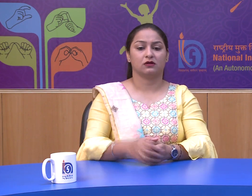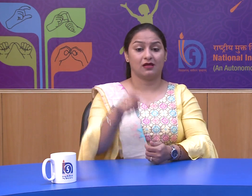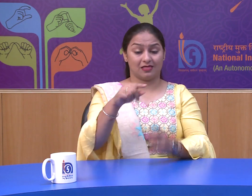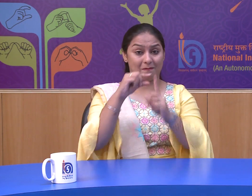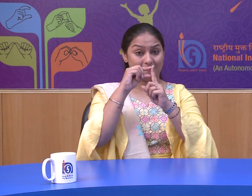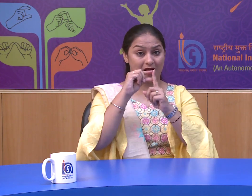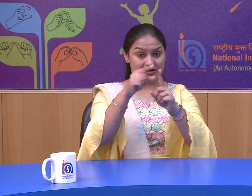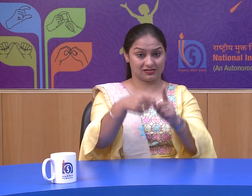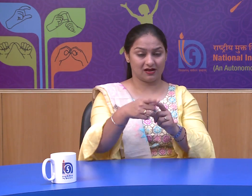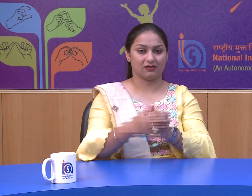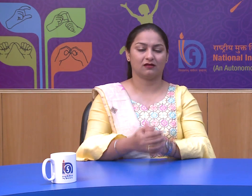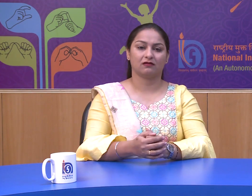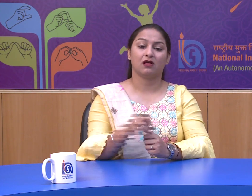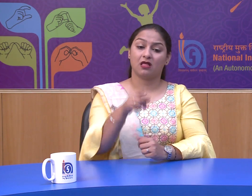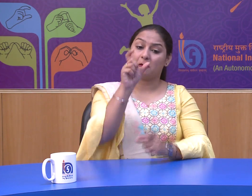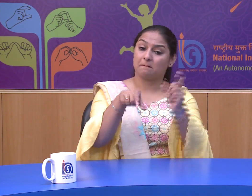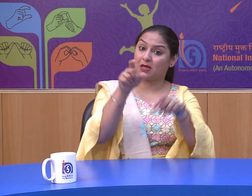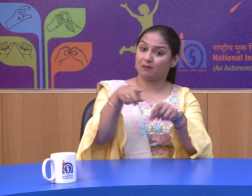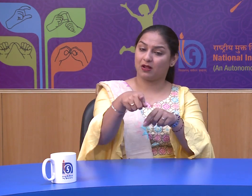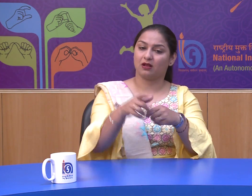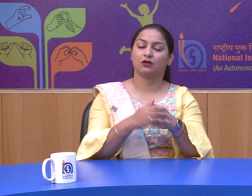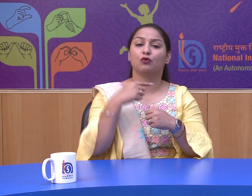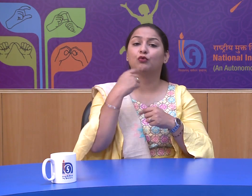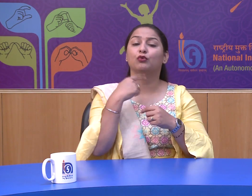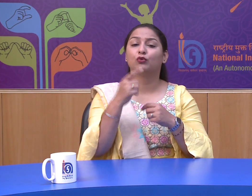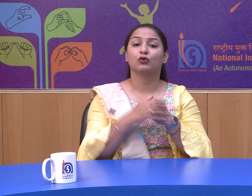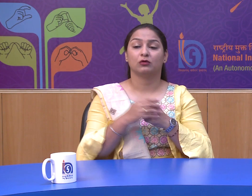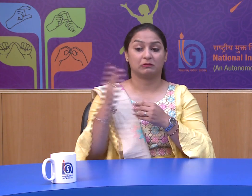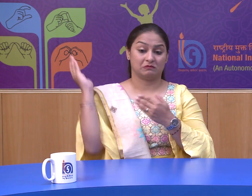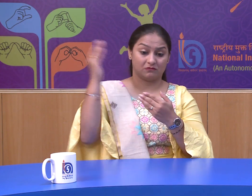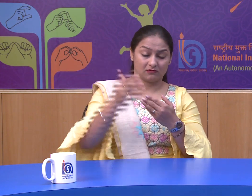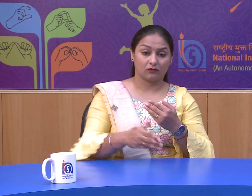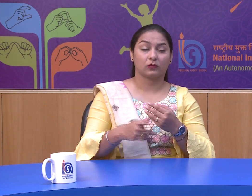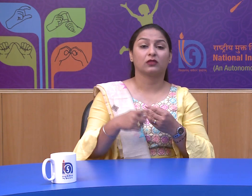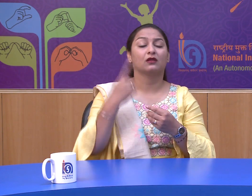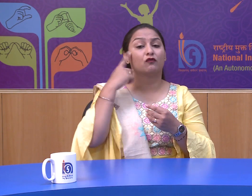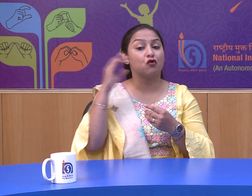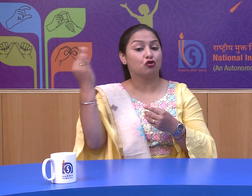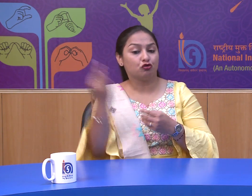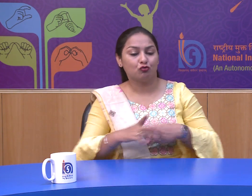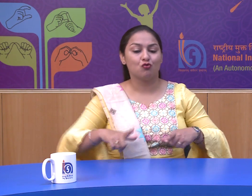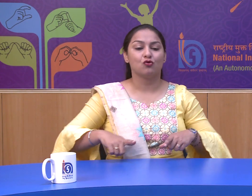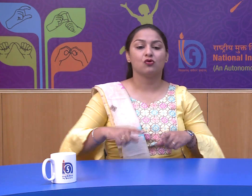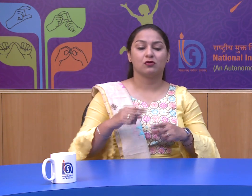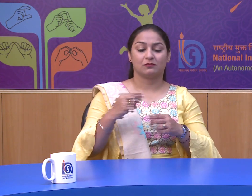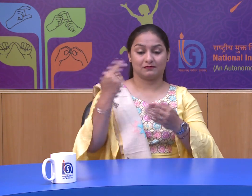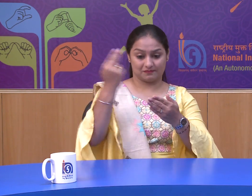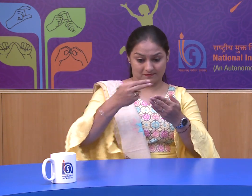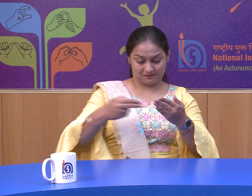Persian was the people who brought a new style of writing into